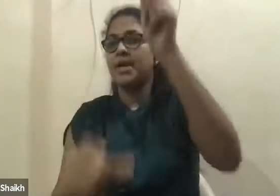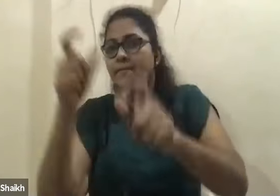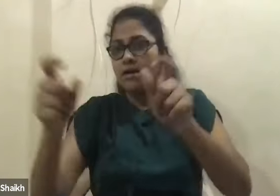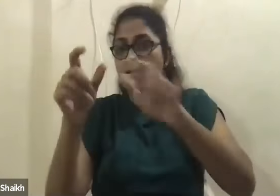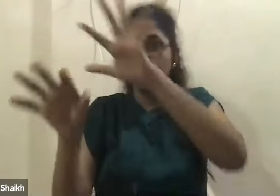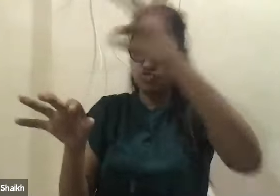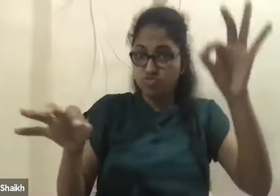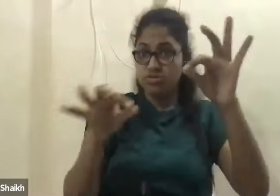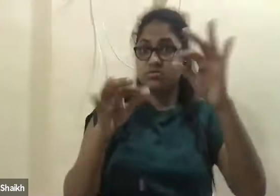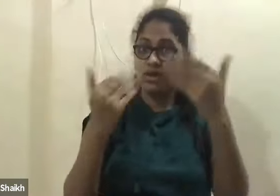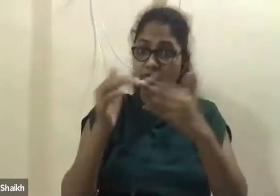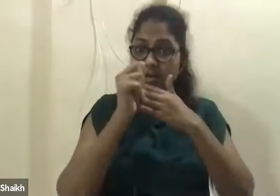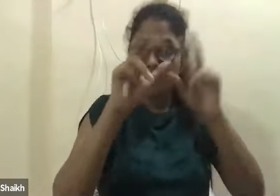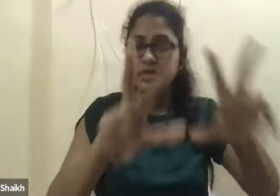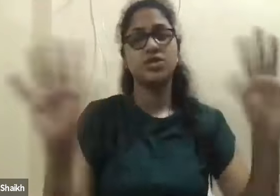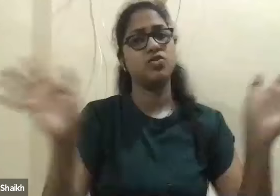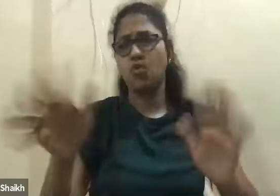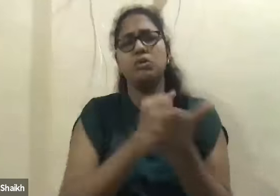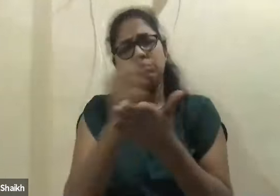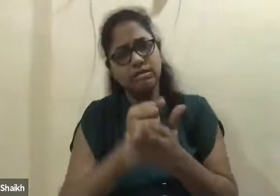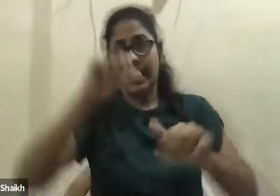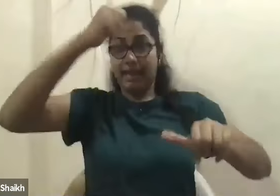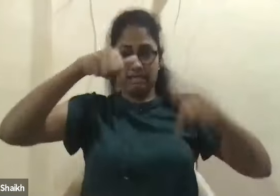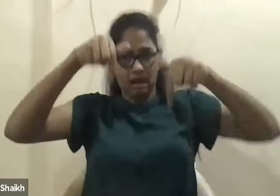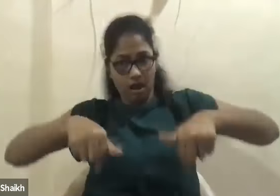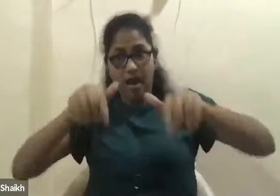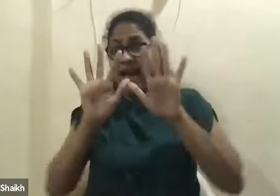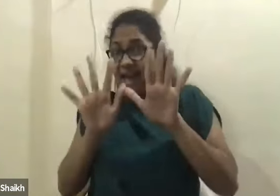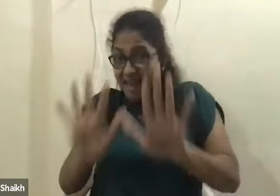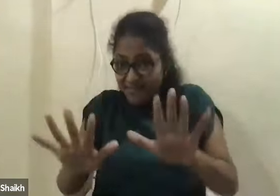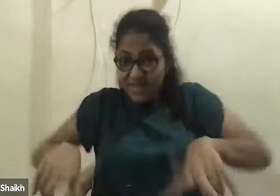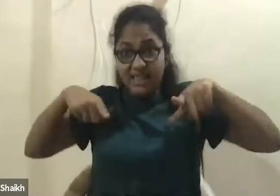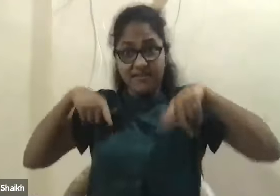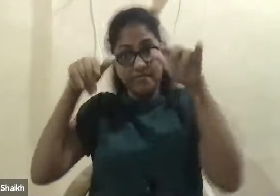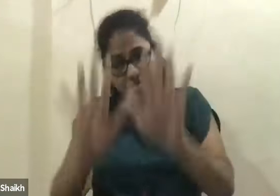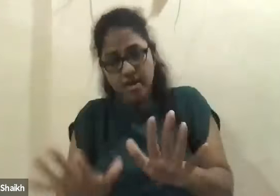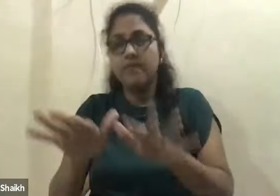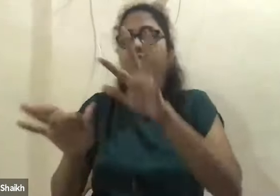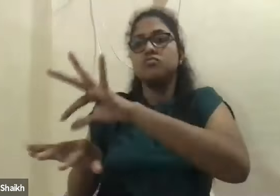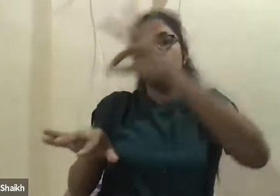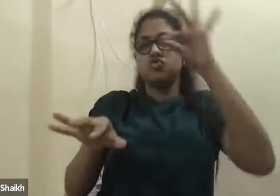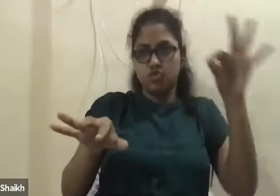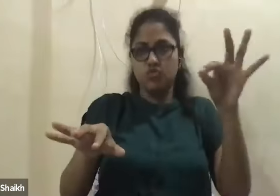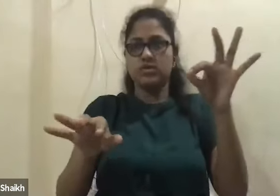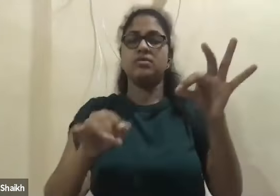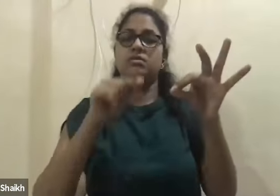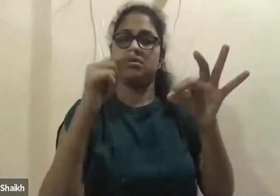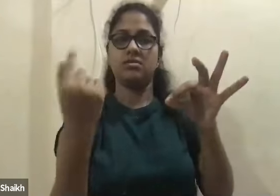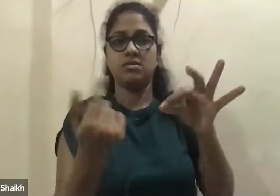if they're domiciled in India, then of course you can, but otherwise it's better to avoid it. Yes, so in one